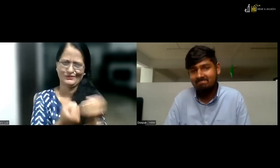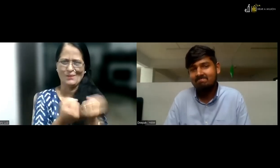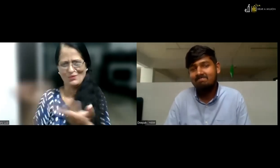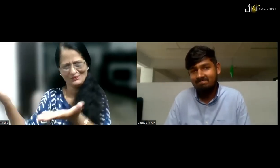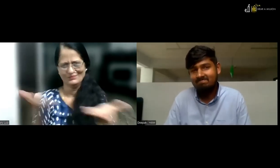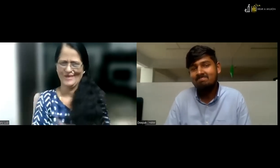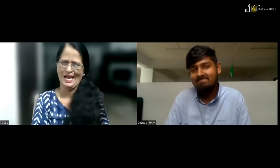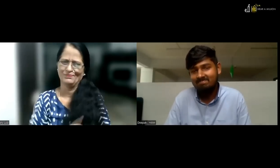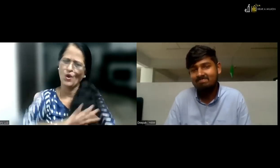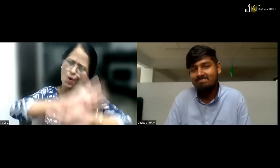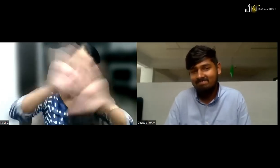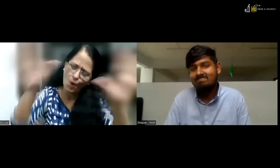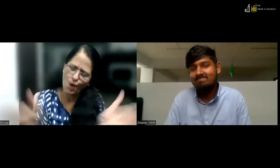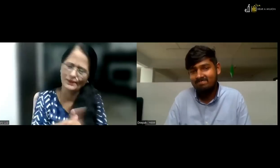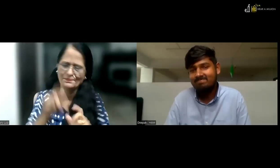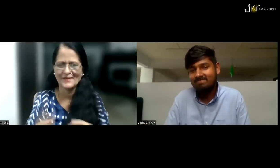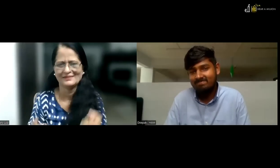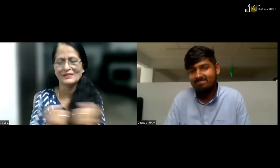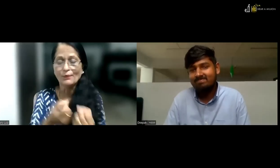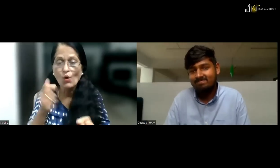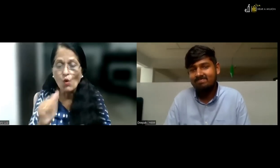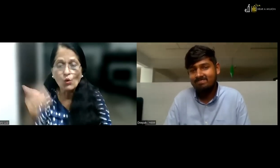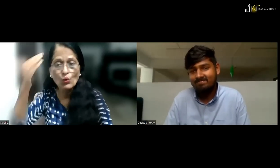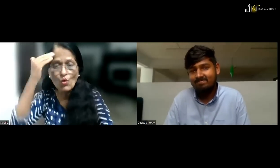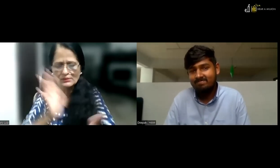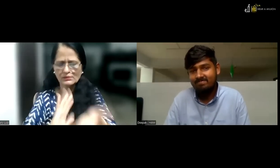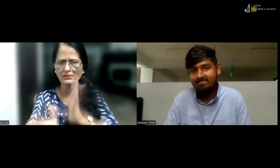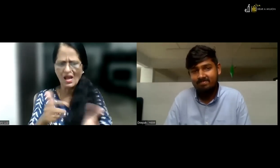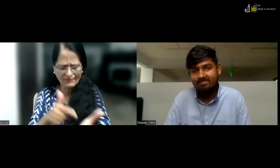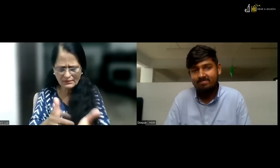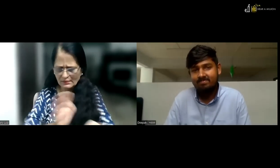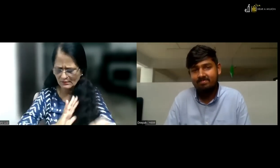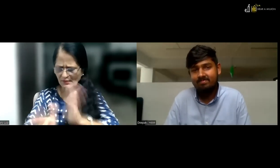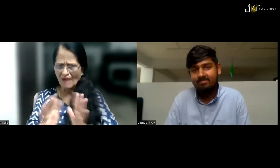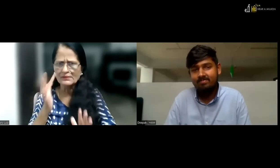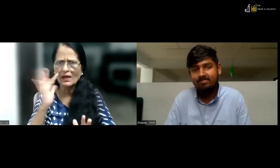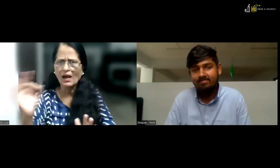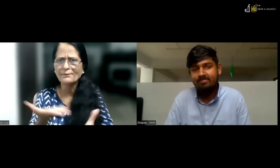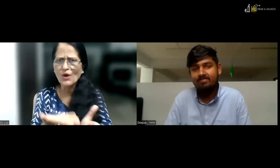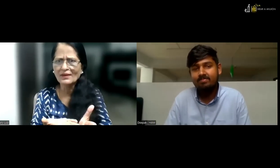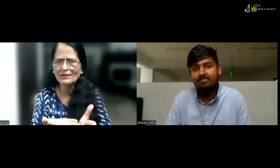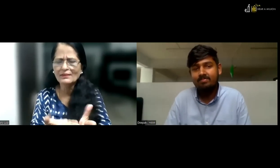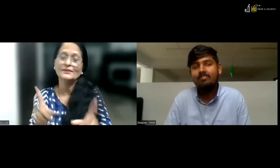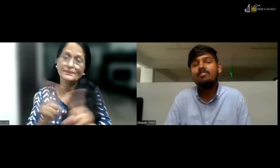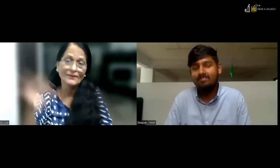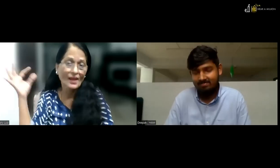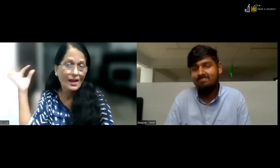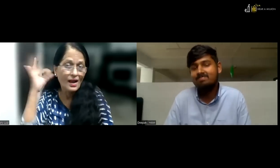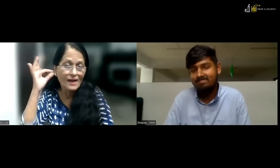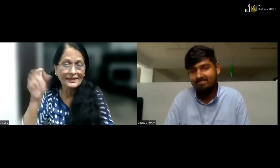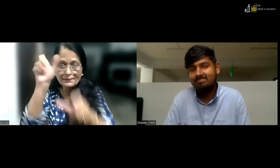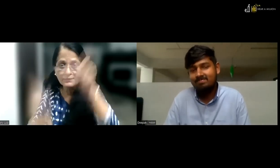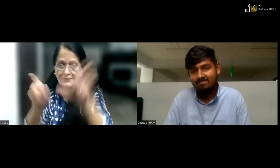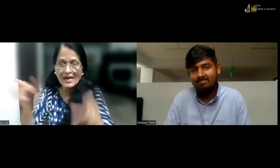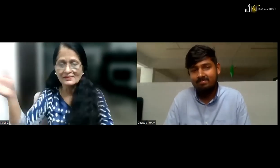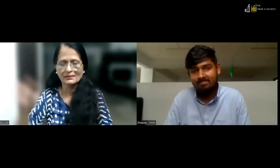means they know the sign language. So this is how everyone can fill the form, because they know sign language. Anyone who is having the proper